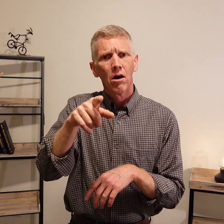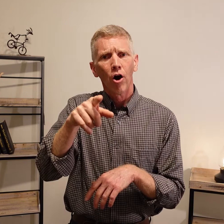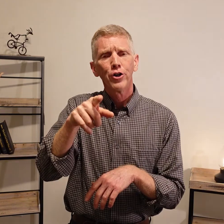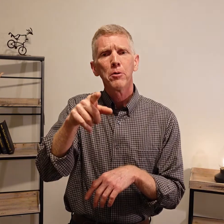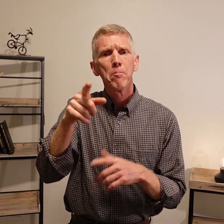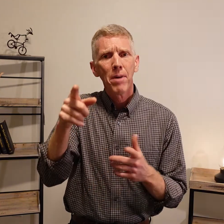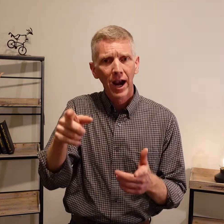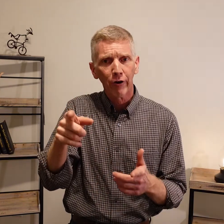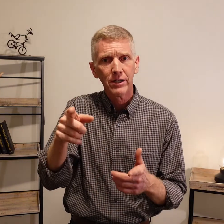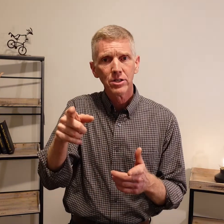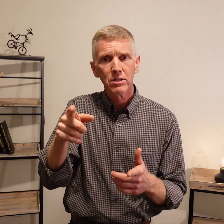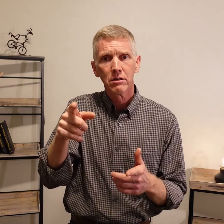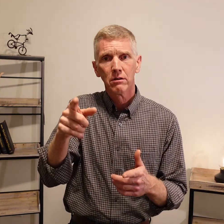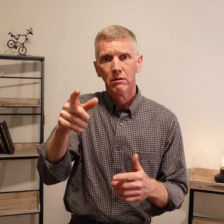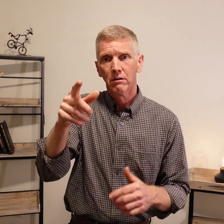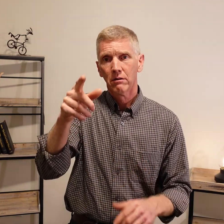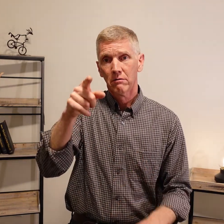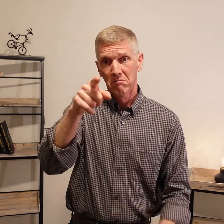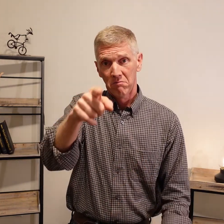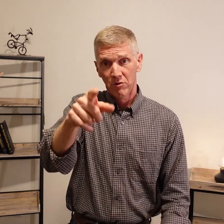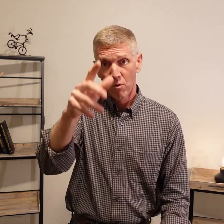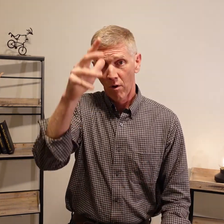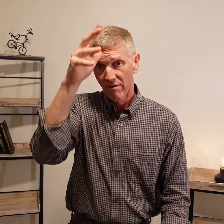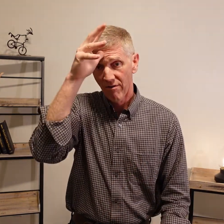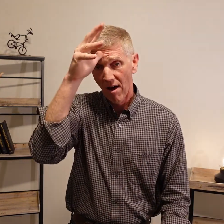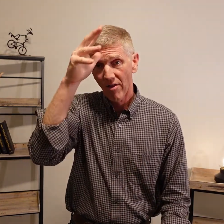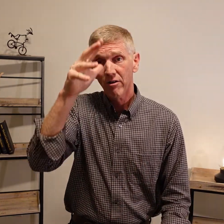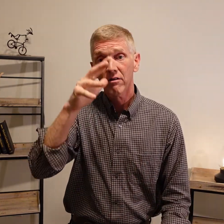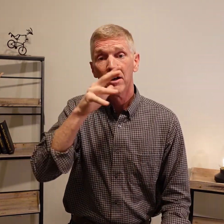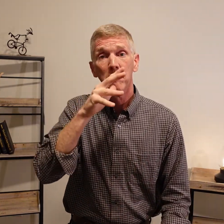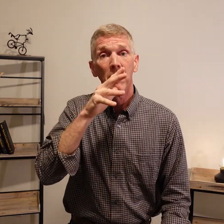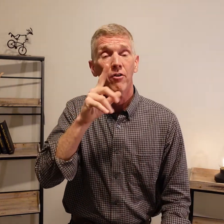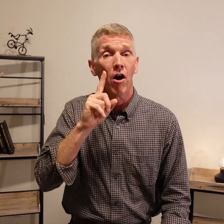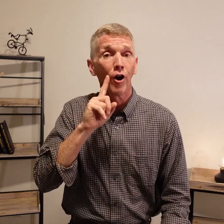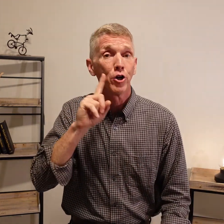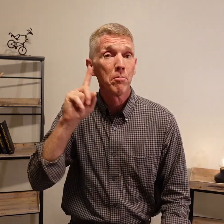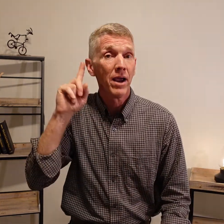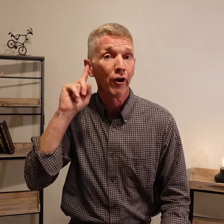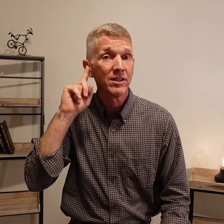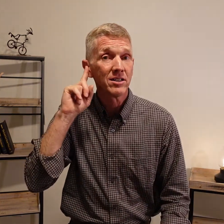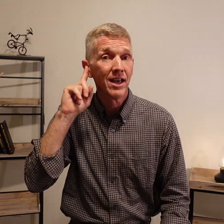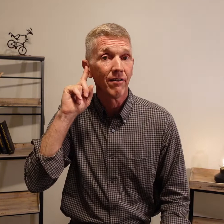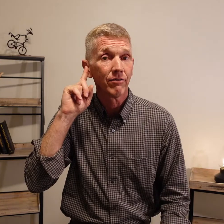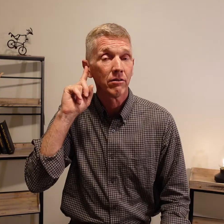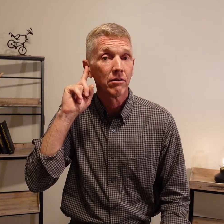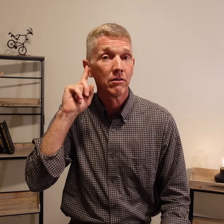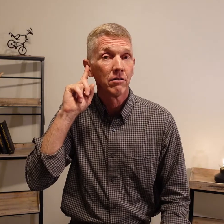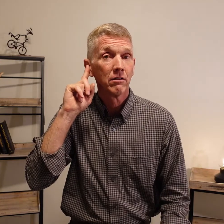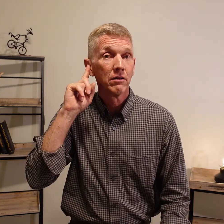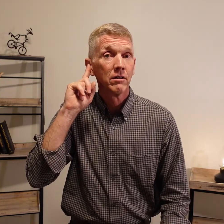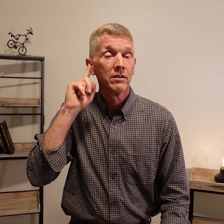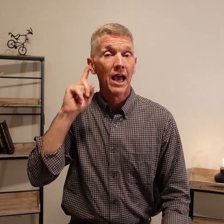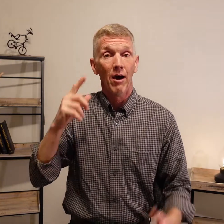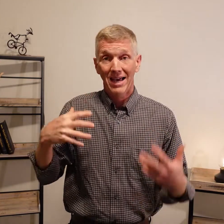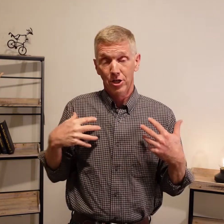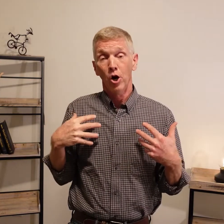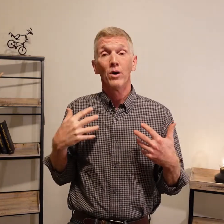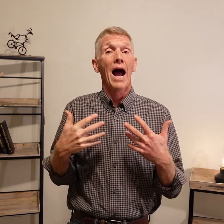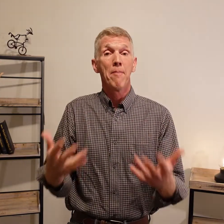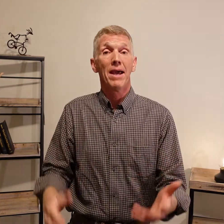your parents, your father and mother, are your parents deaf? Now, as a coda, I may answer,